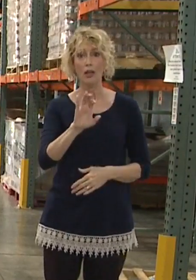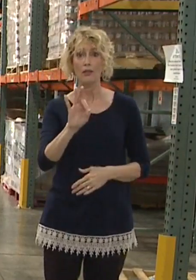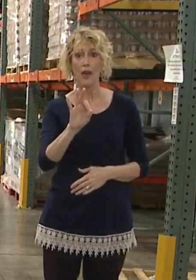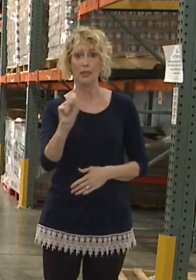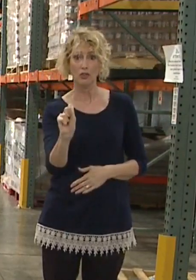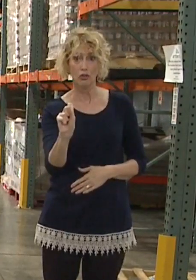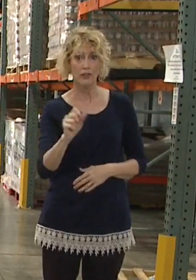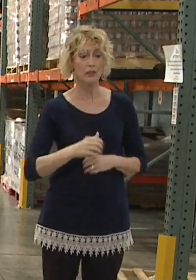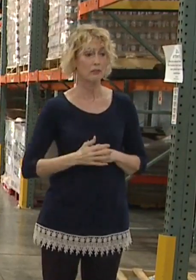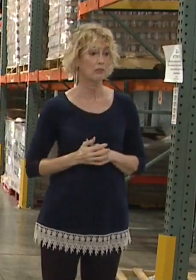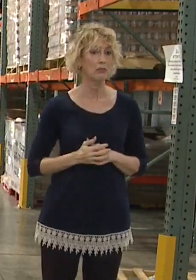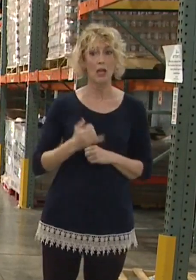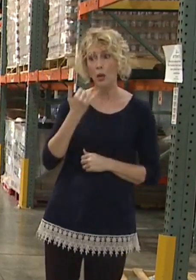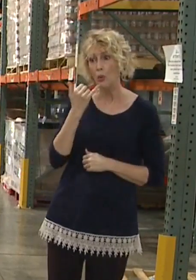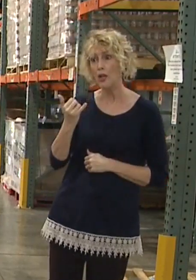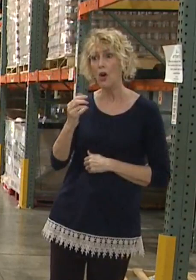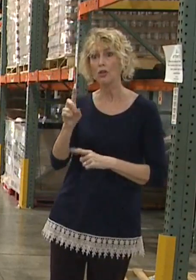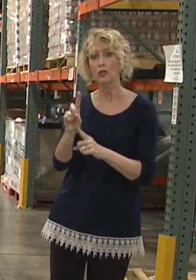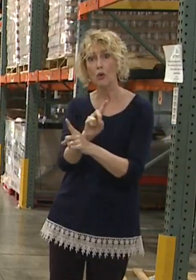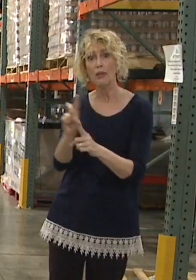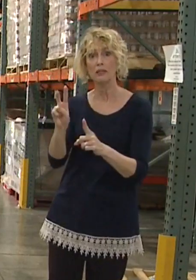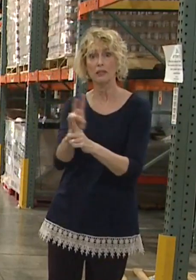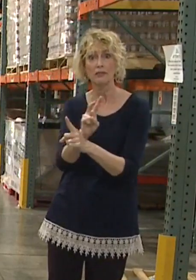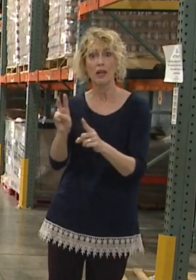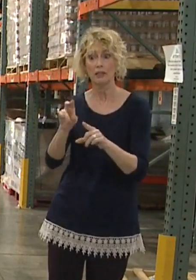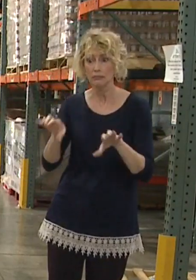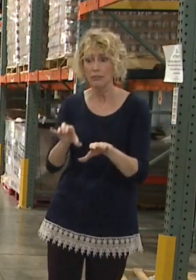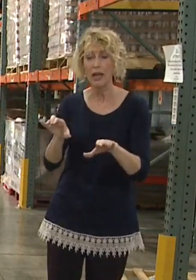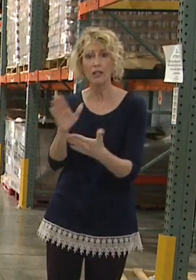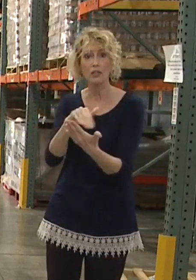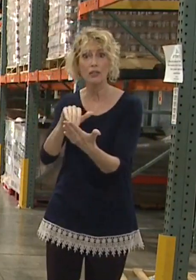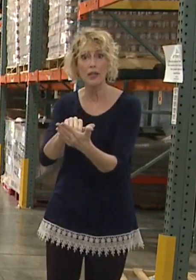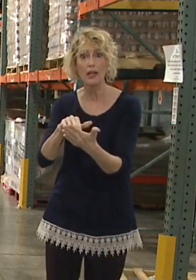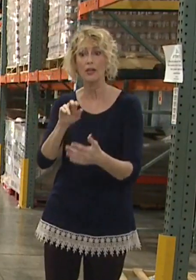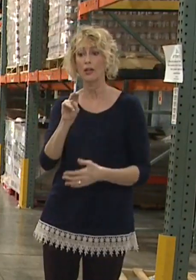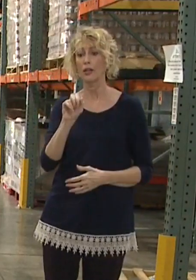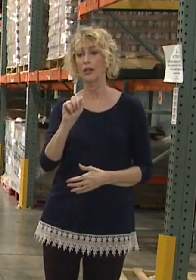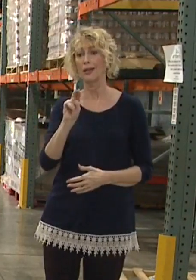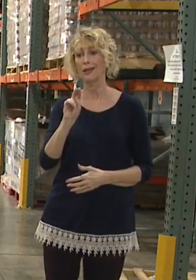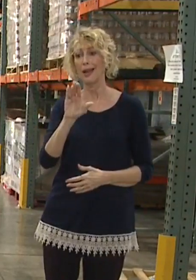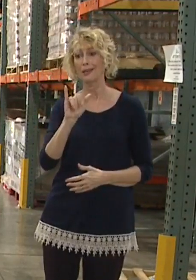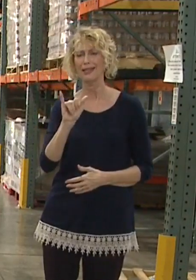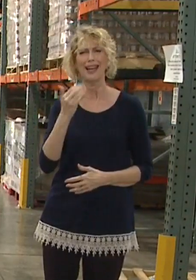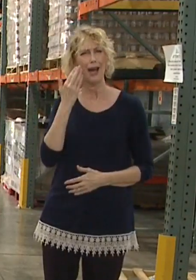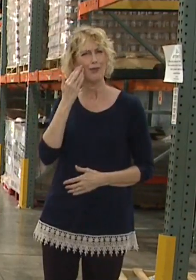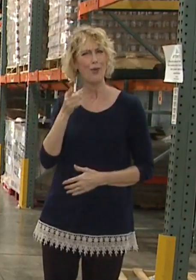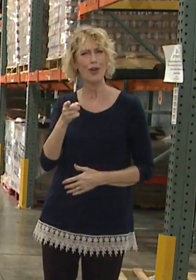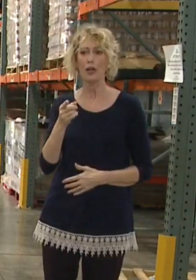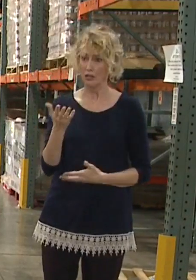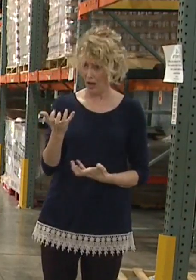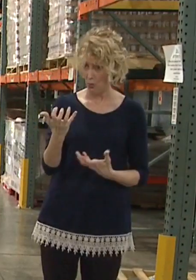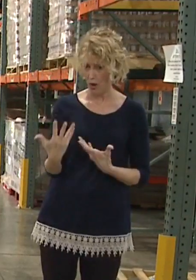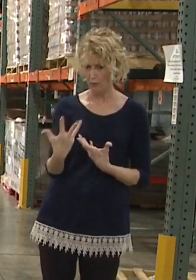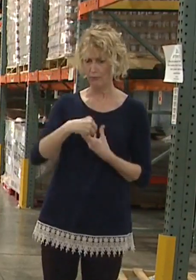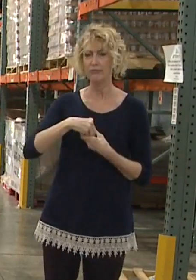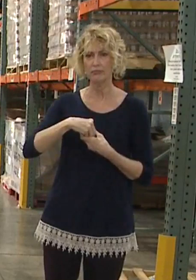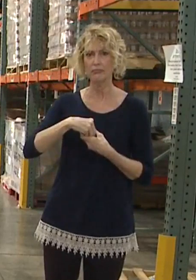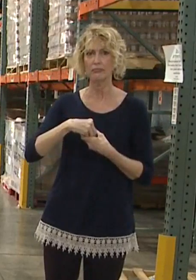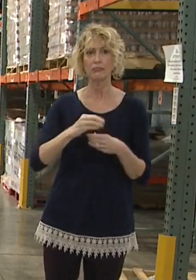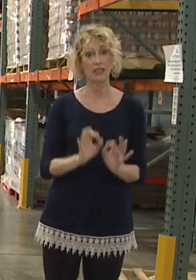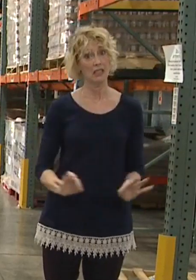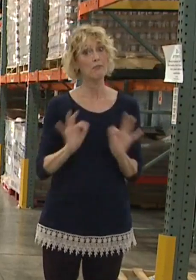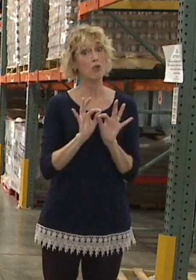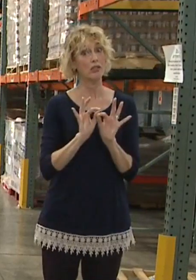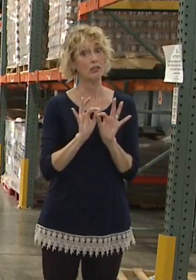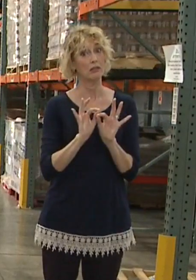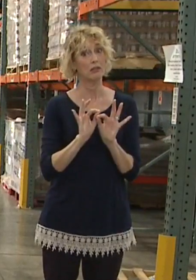Tan. We called the Domestic Violence Action Center, my dear friend Nancy Creedman, for many years, and it said, I'd like you to be a part of this. This is very